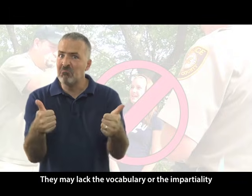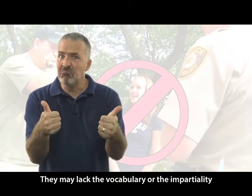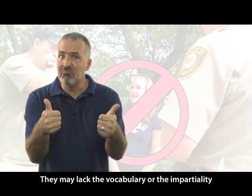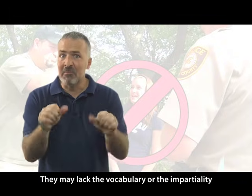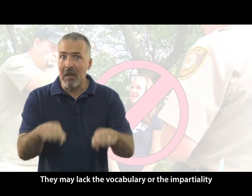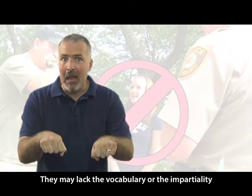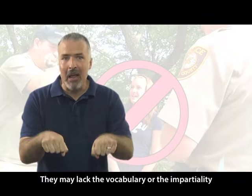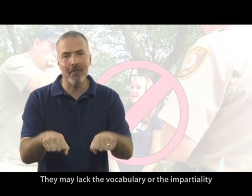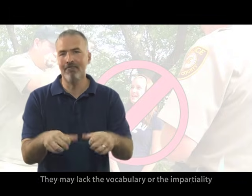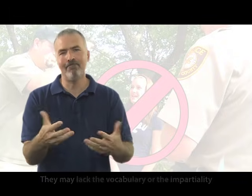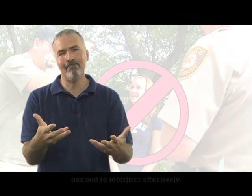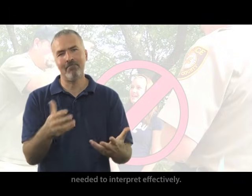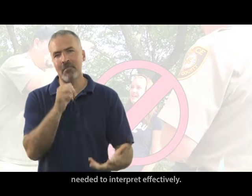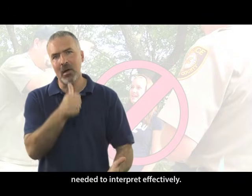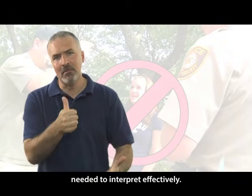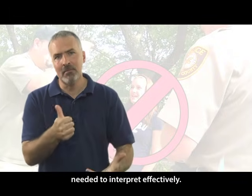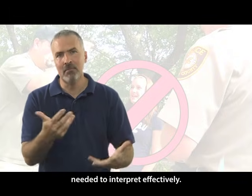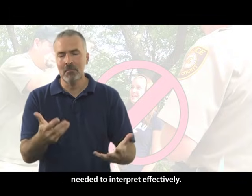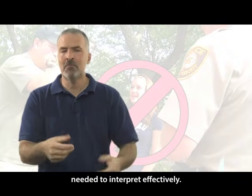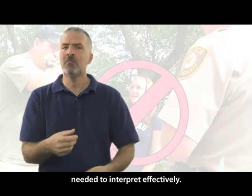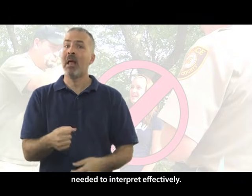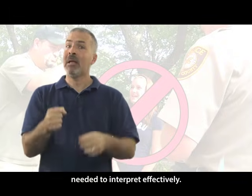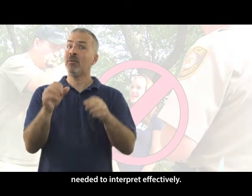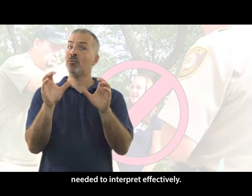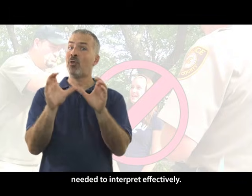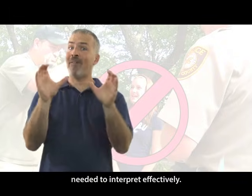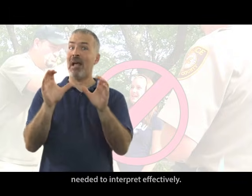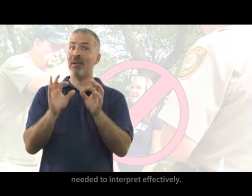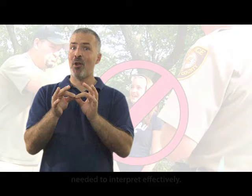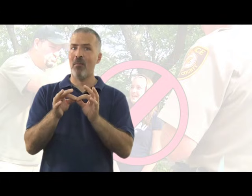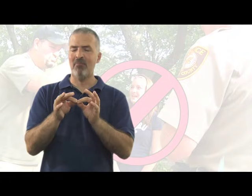the impartiality needed to interpret effectively.